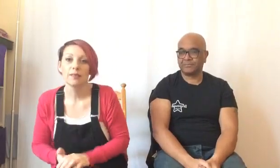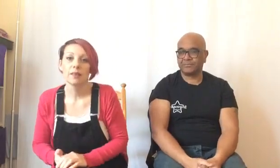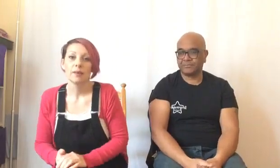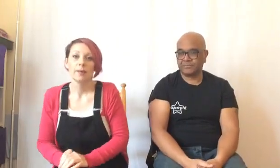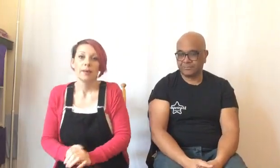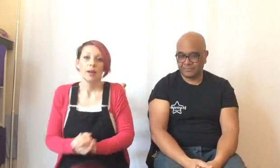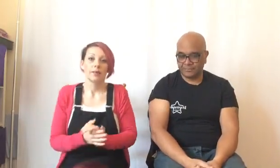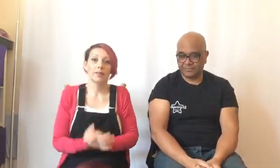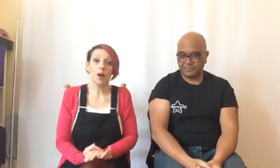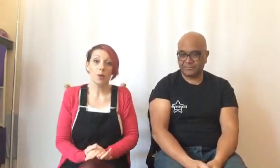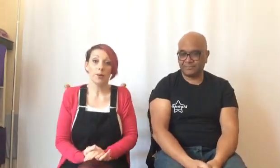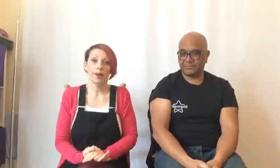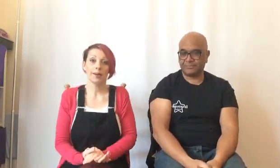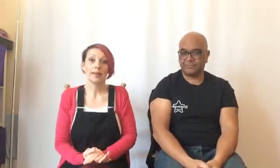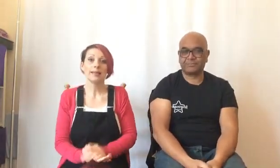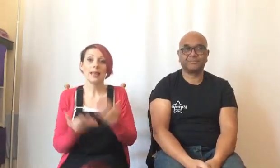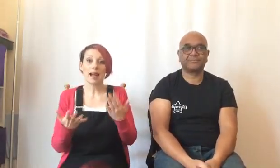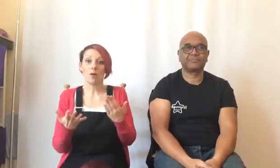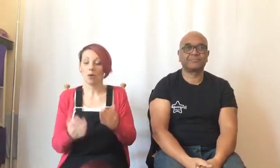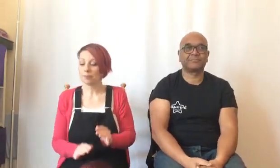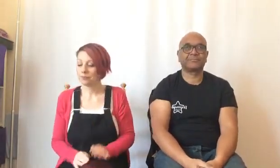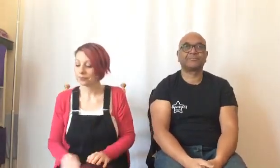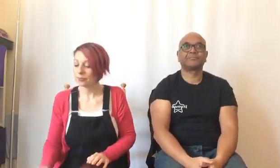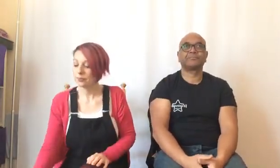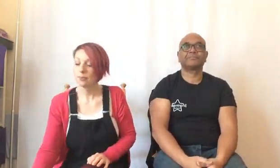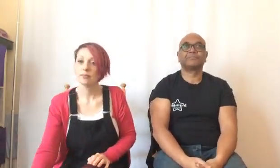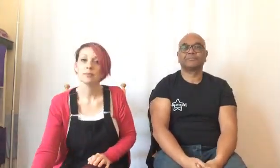Thanks. So, now,